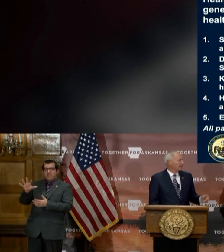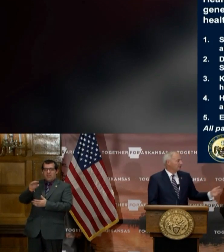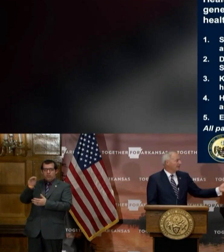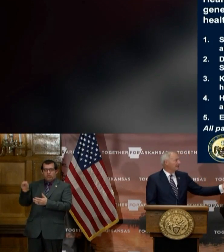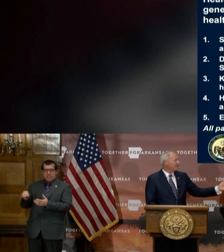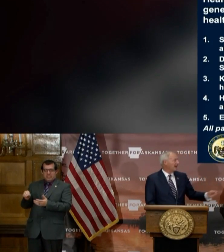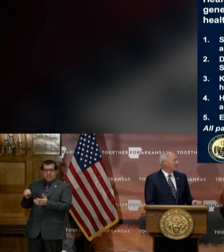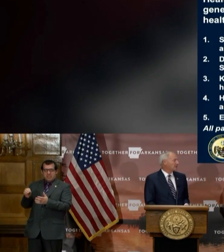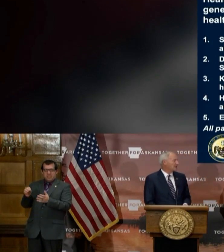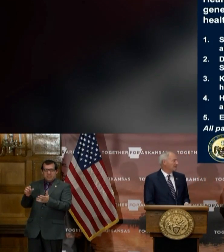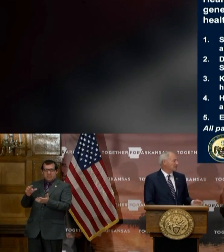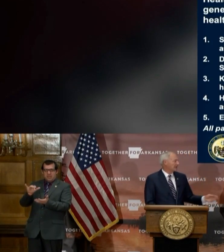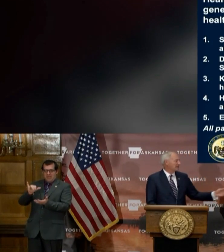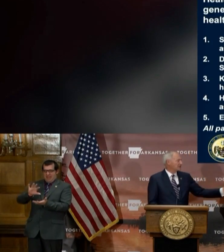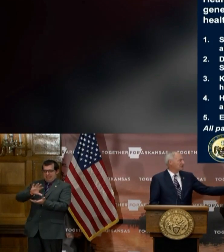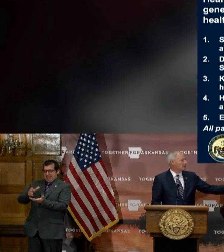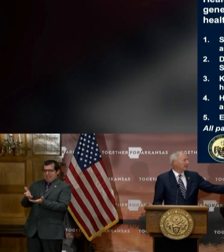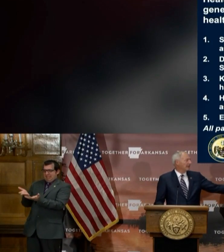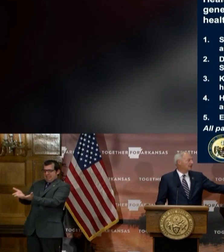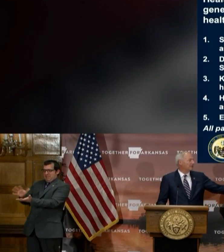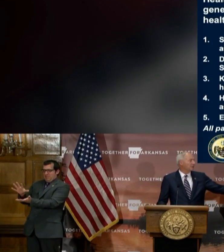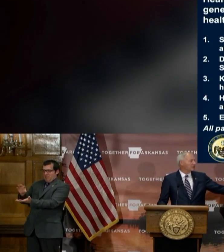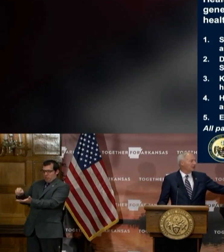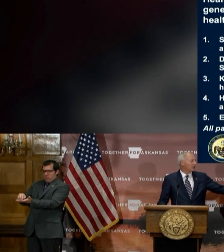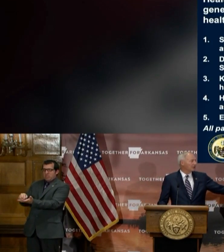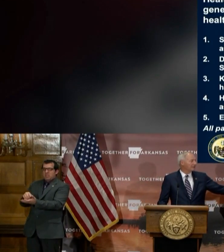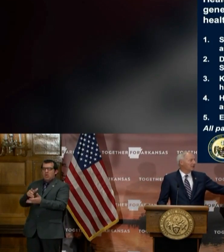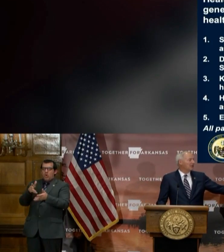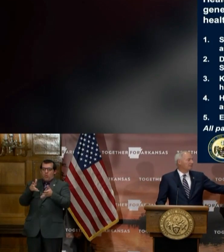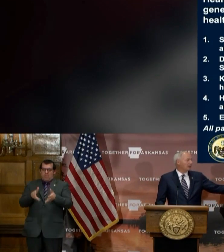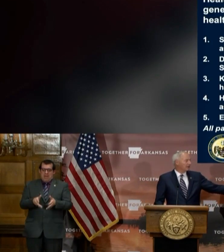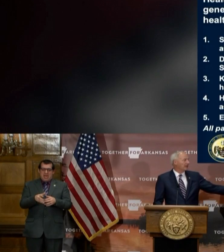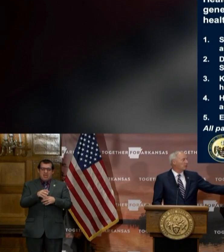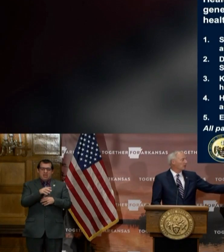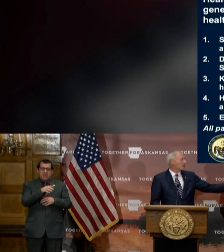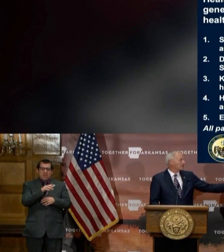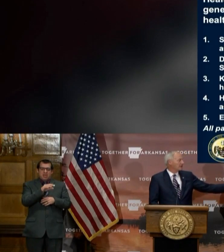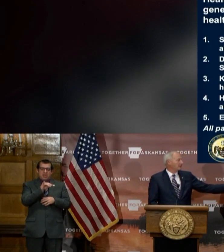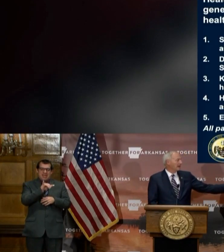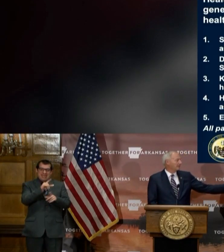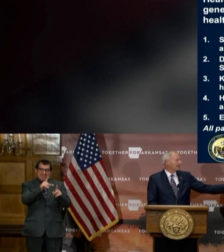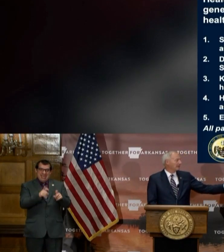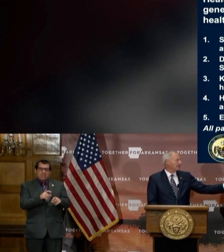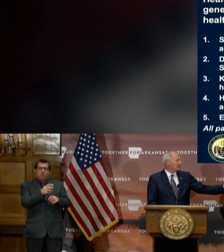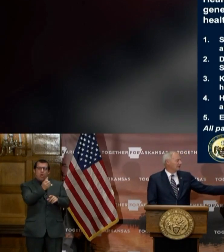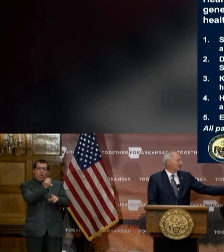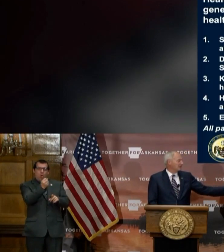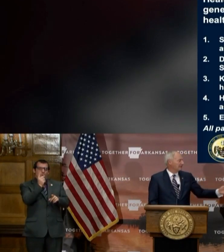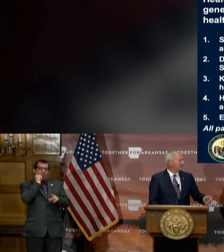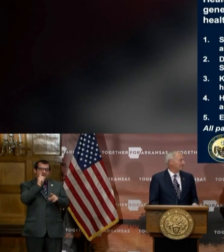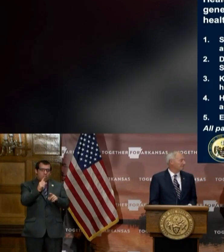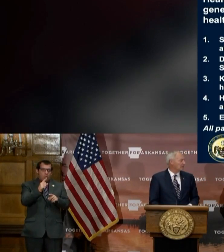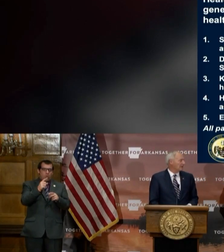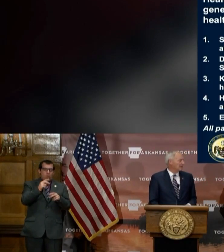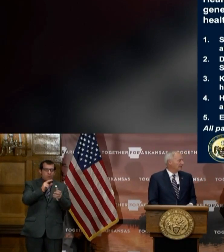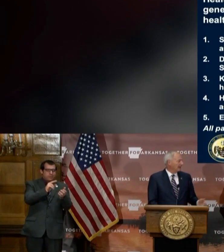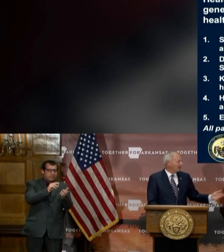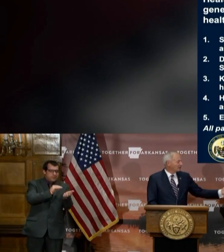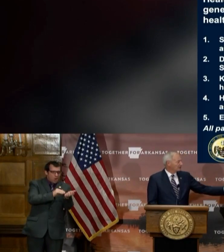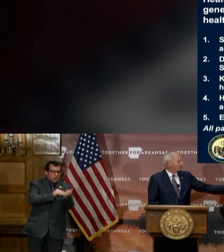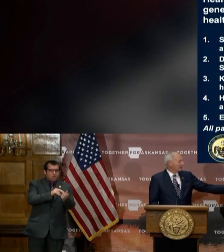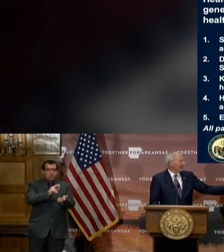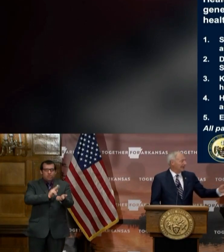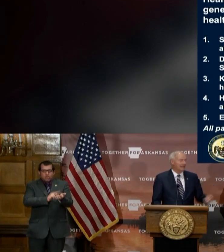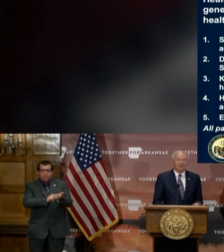test. The remaining 5% of the test is going to be held in reserve for healthcare workers, other populations as needed.